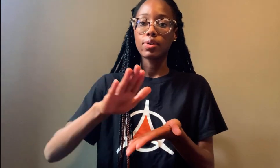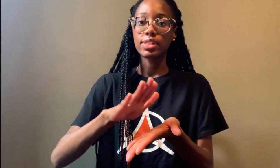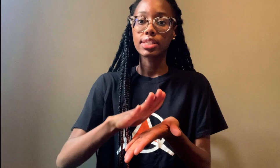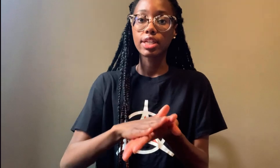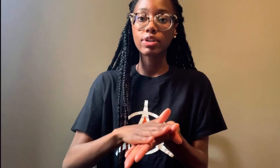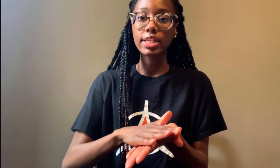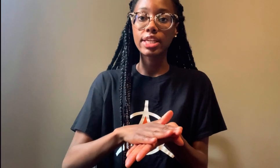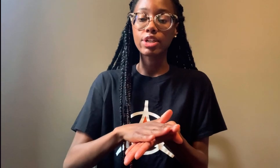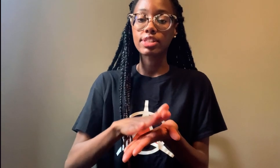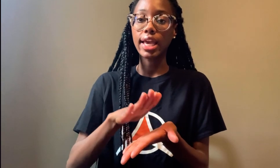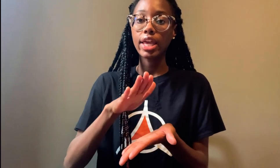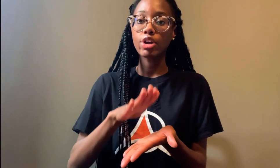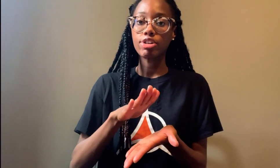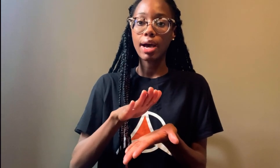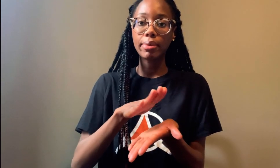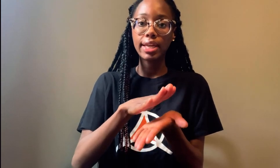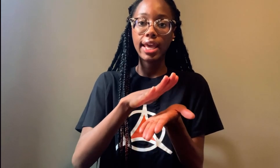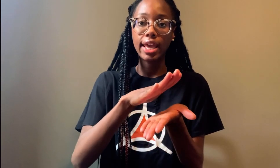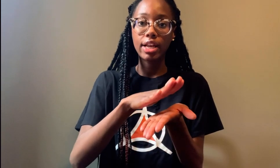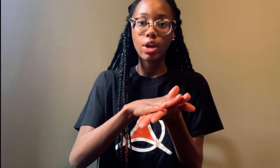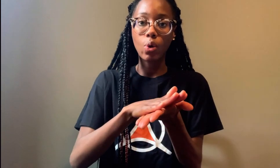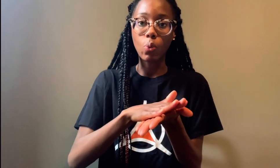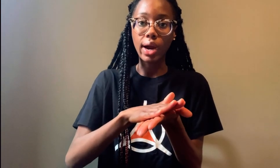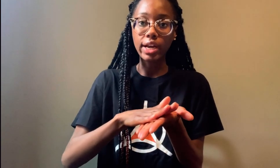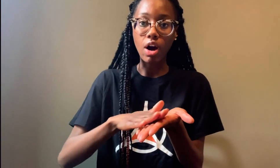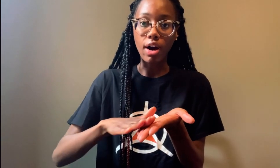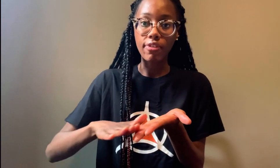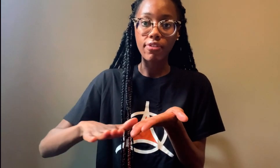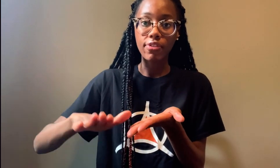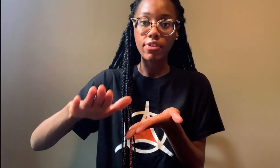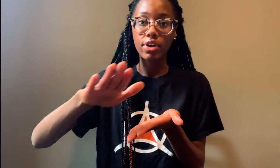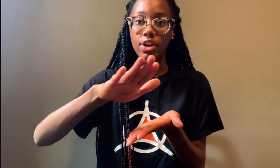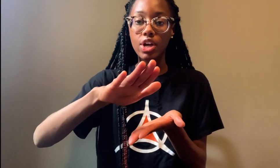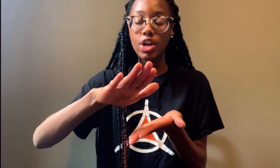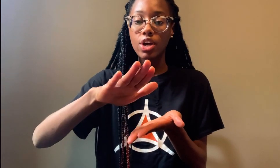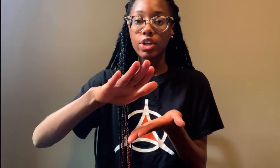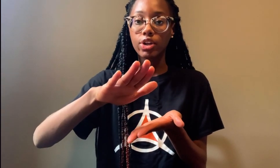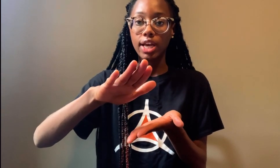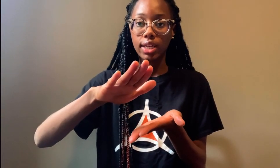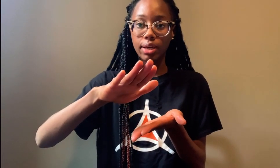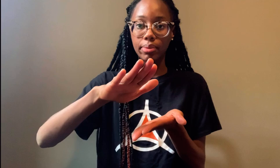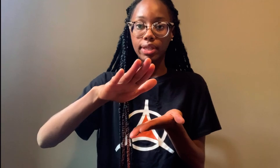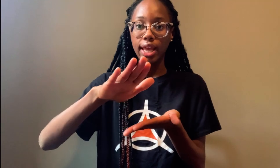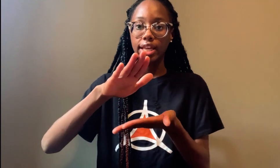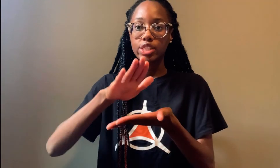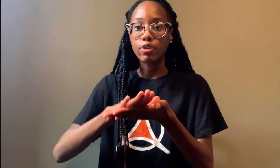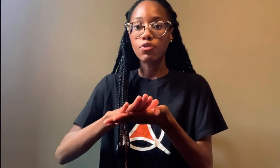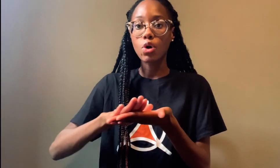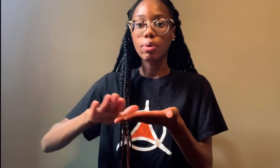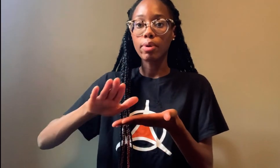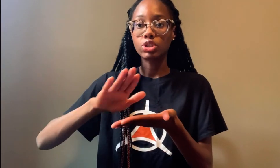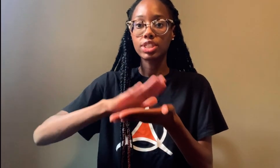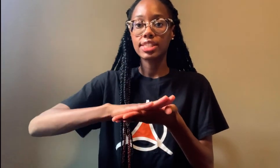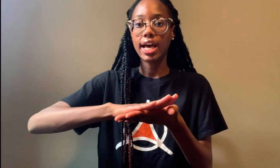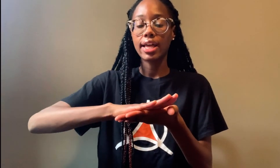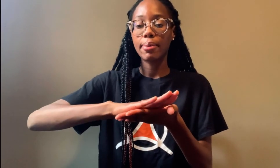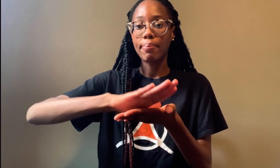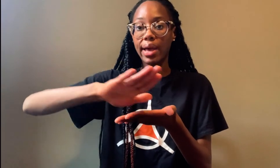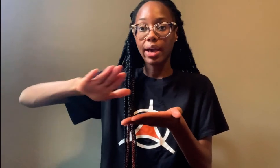it's literally, you're taking your dominant hand right off your non-dominant, and it's a forward motion. It's not